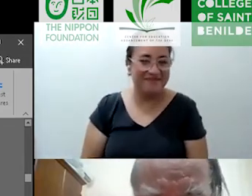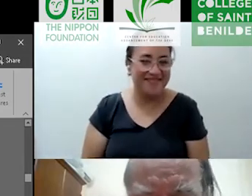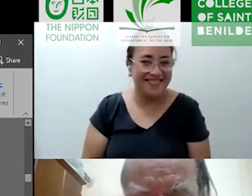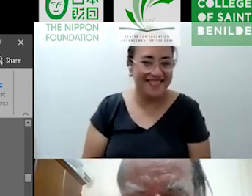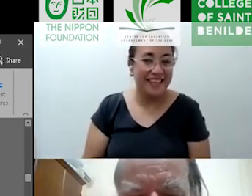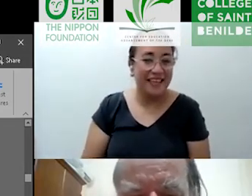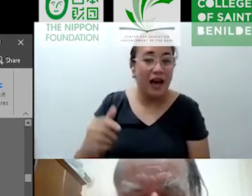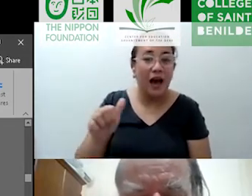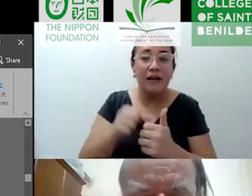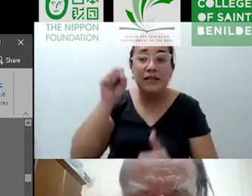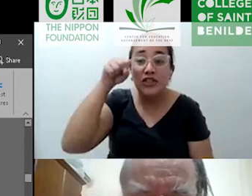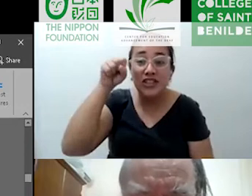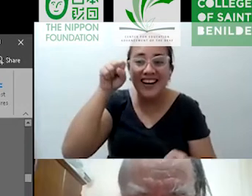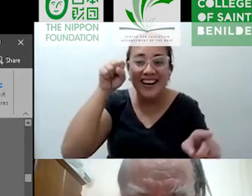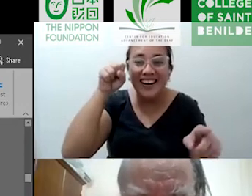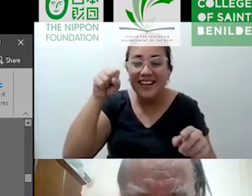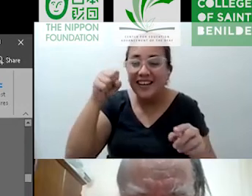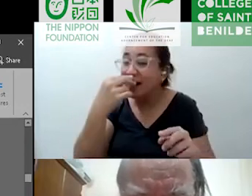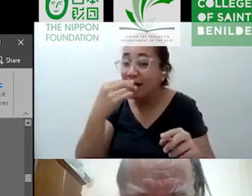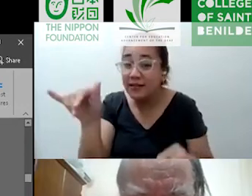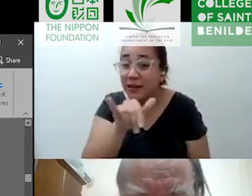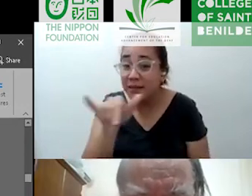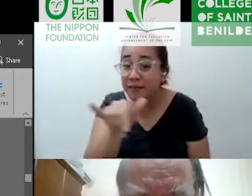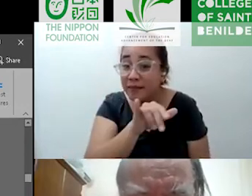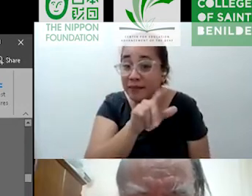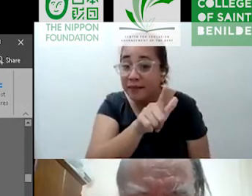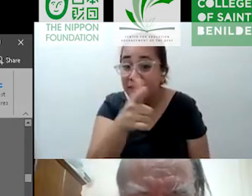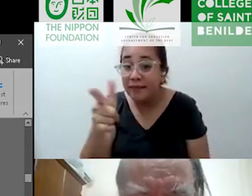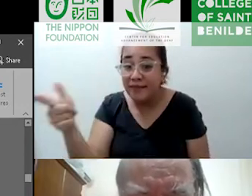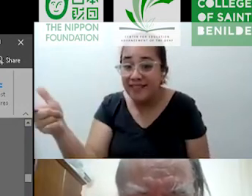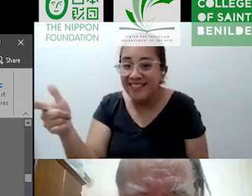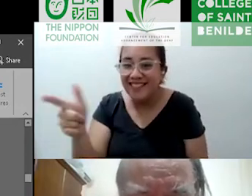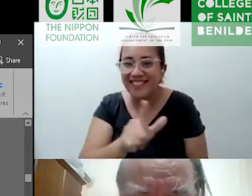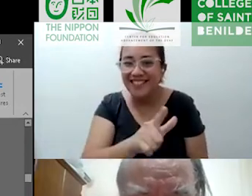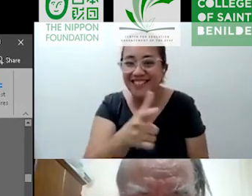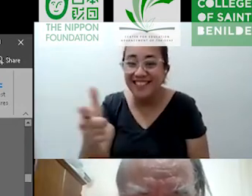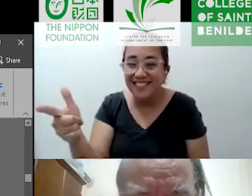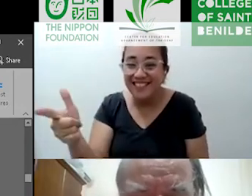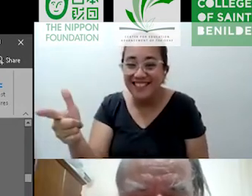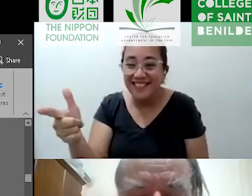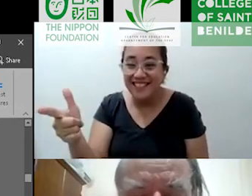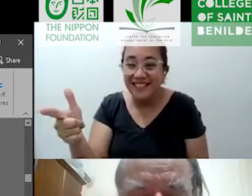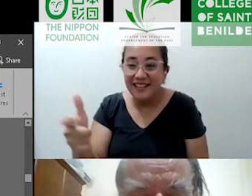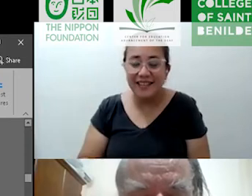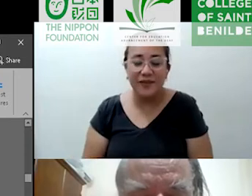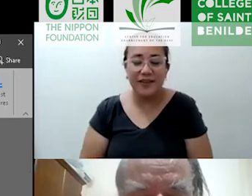group with shock and the group with Nat? The same first 3 signs?